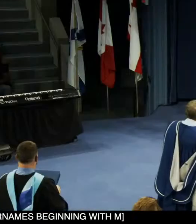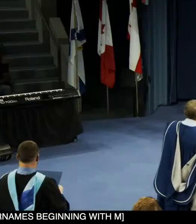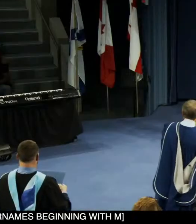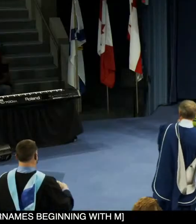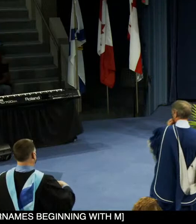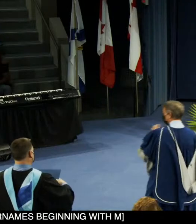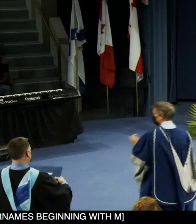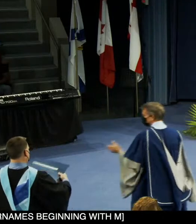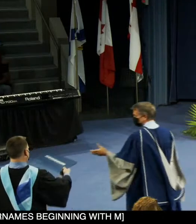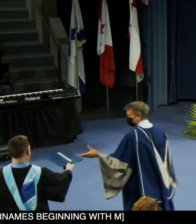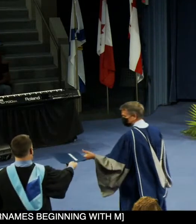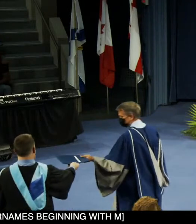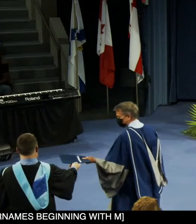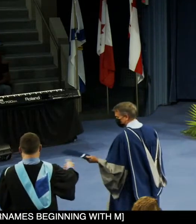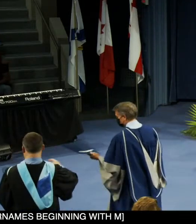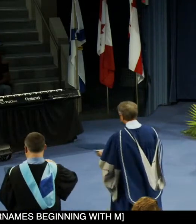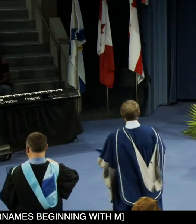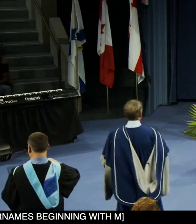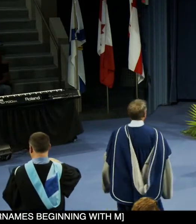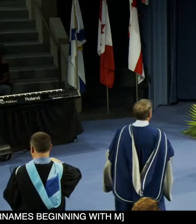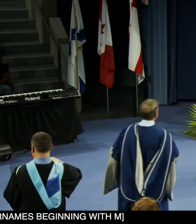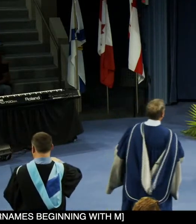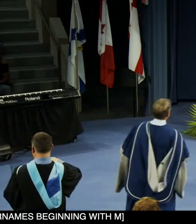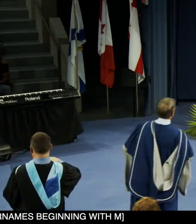Madison McIntyre.